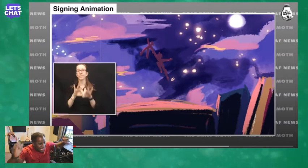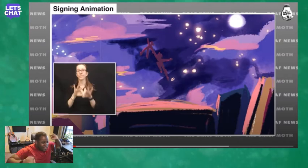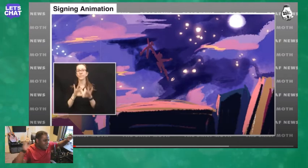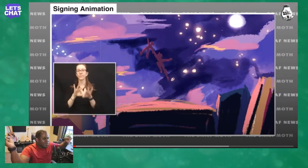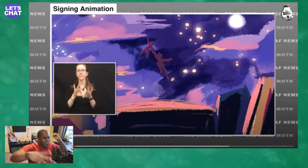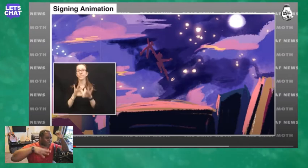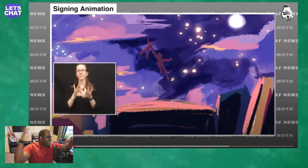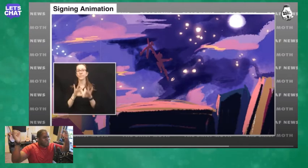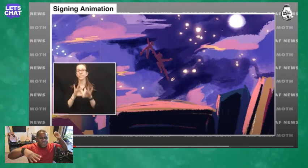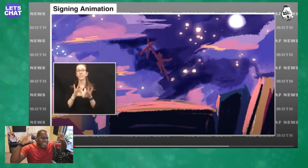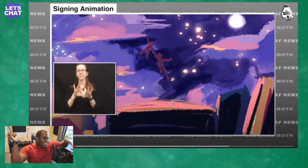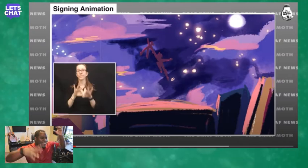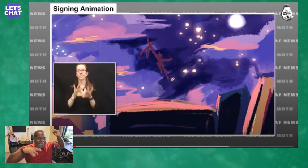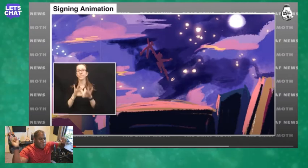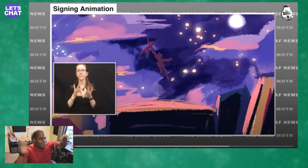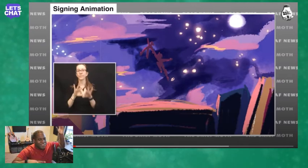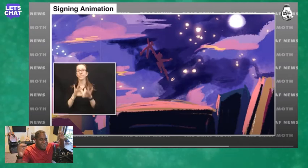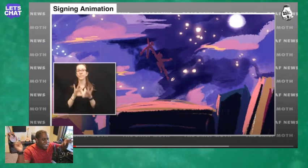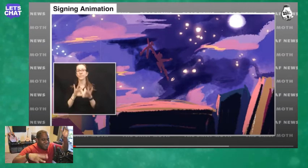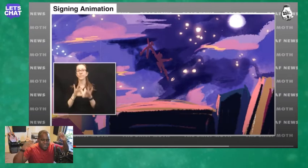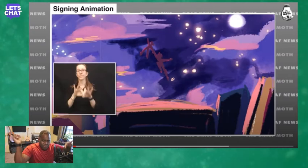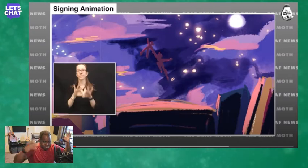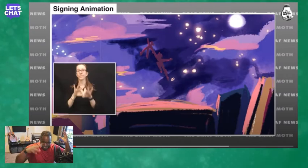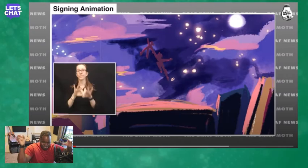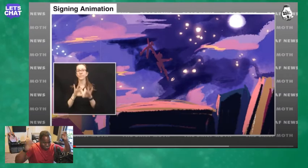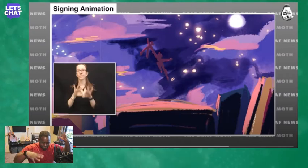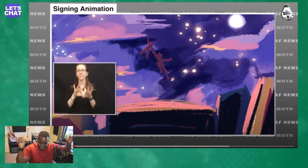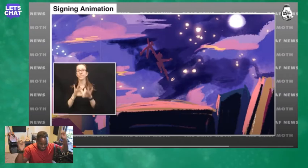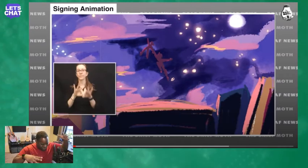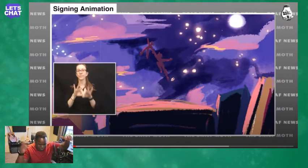can imagine as much as I want. Dude, I can just keep throwing stuff in.